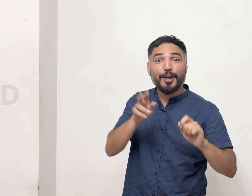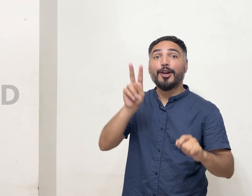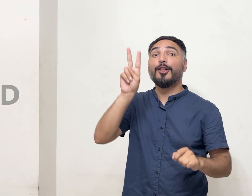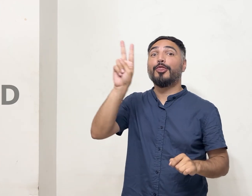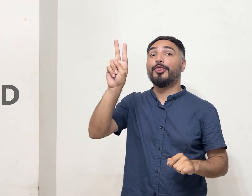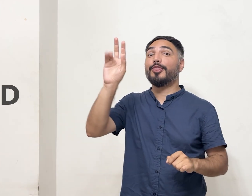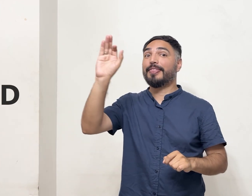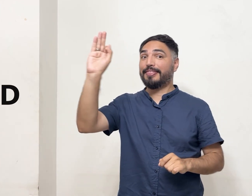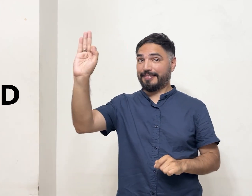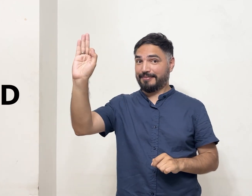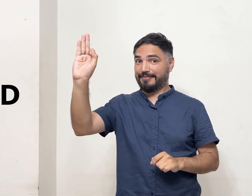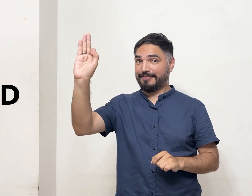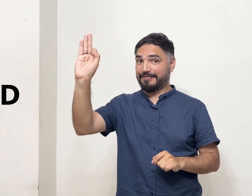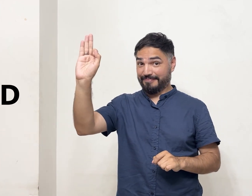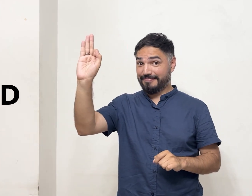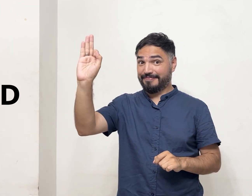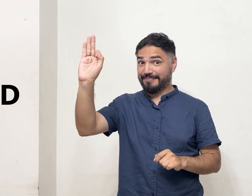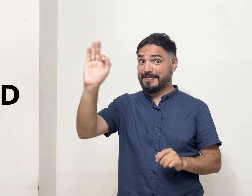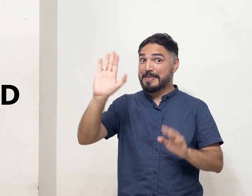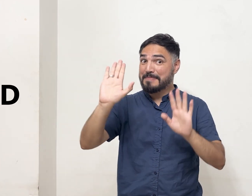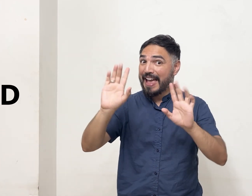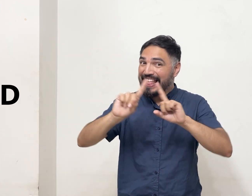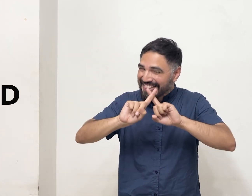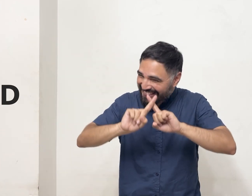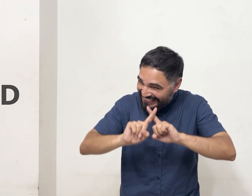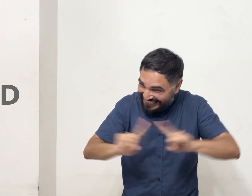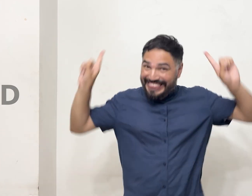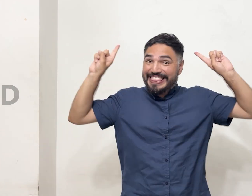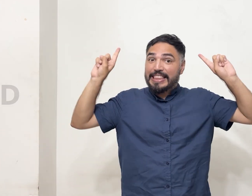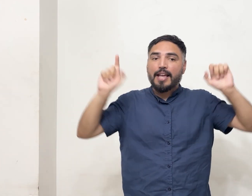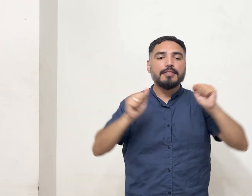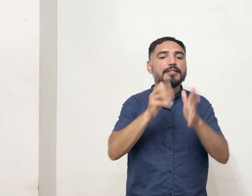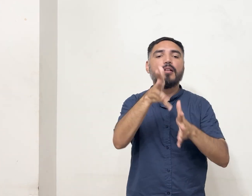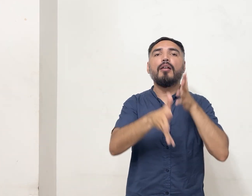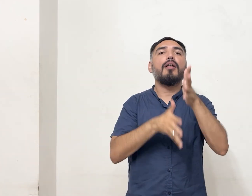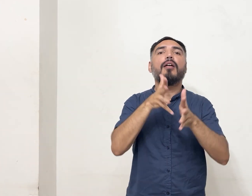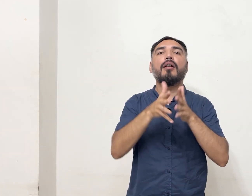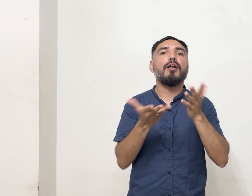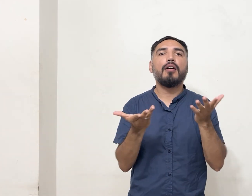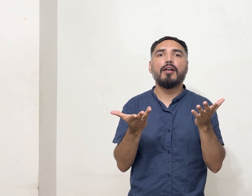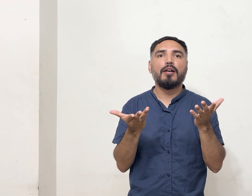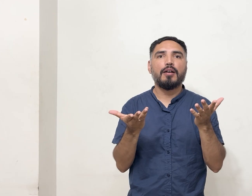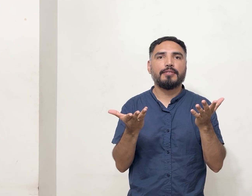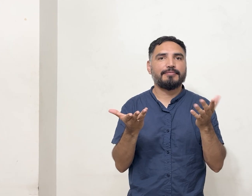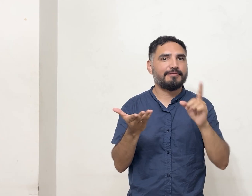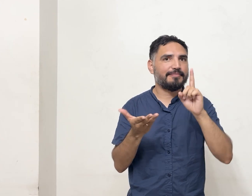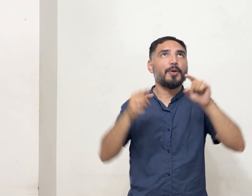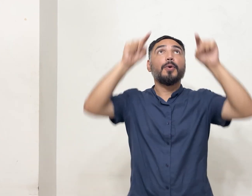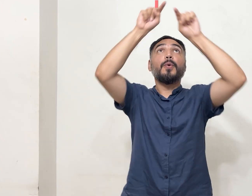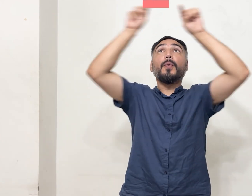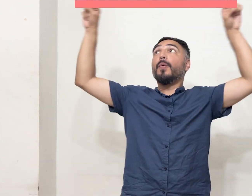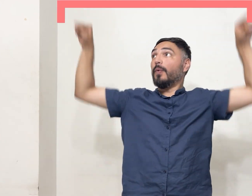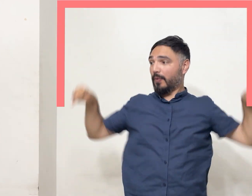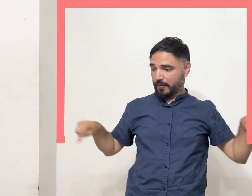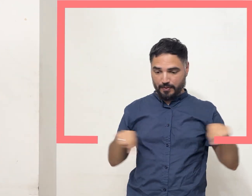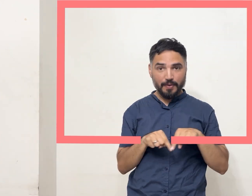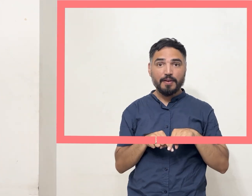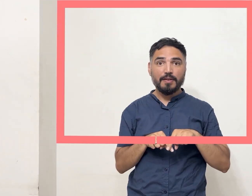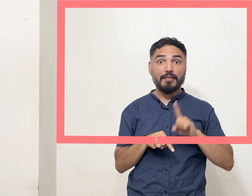can be represented on paper. But sign language is a bit different. As we mentioned before, sign language is